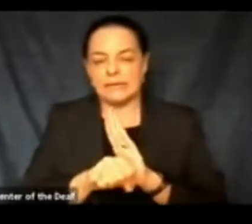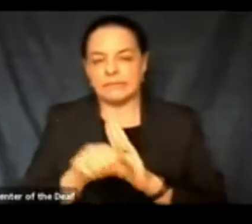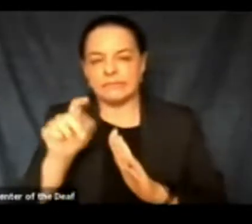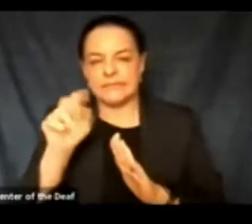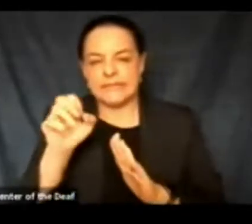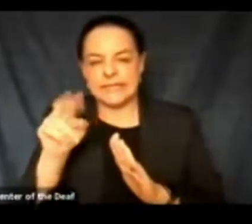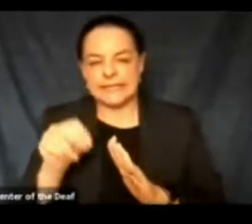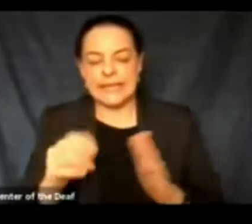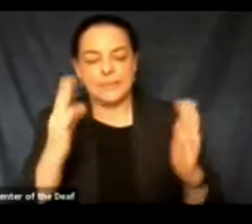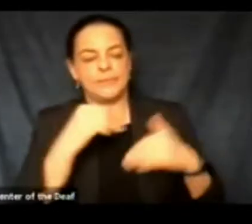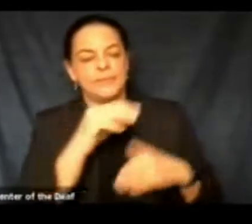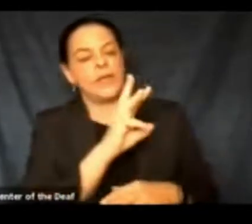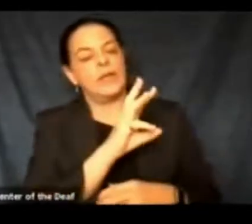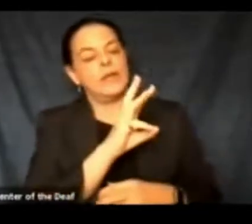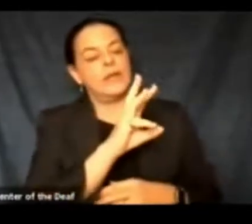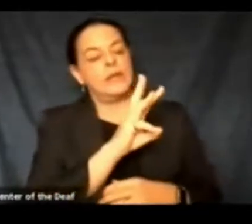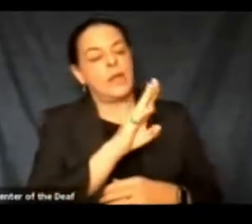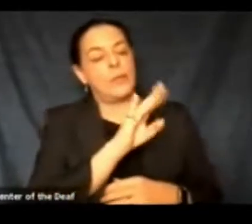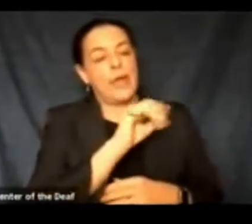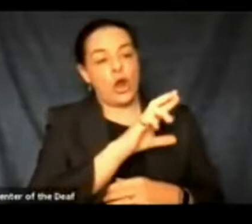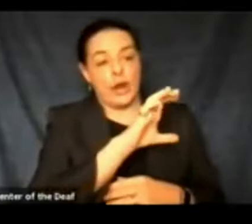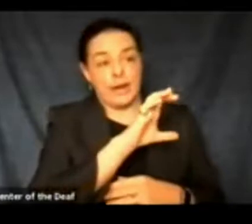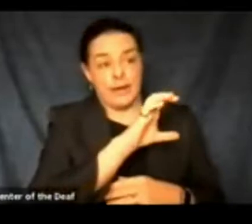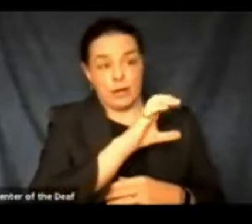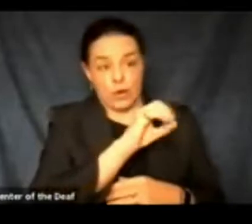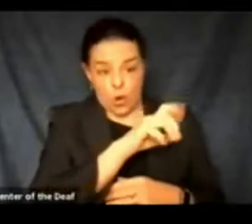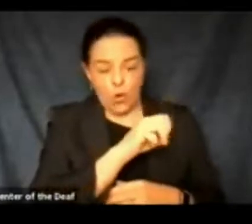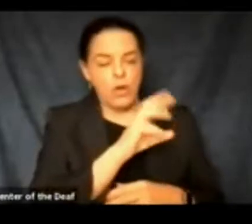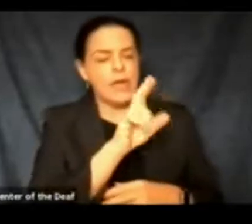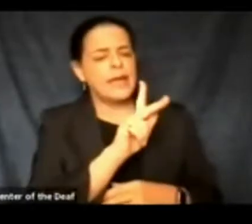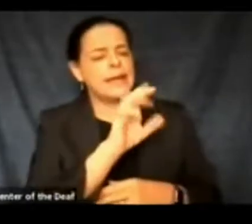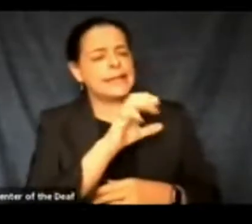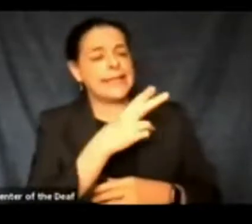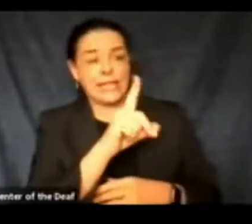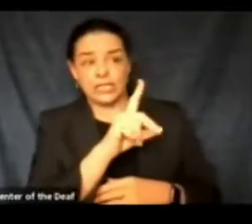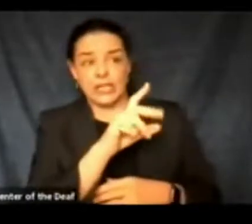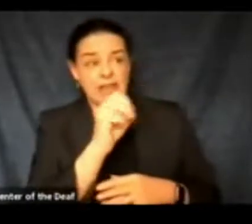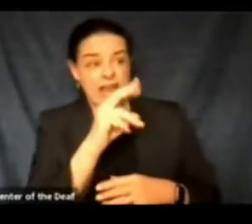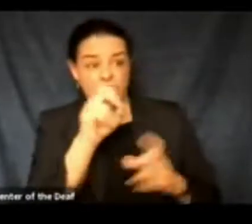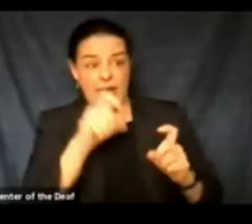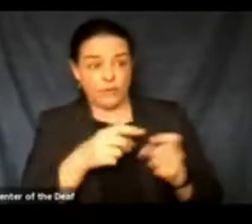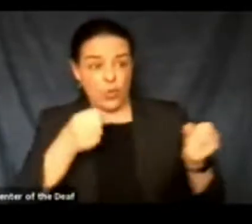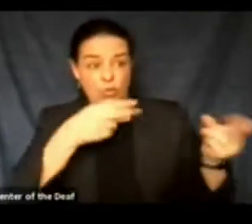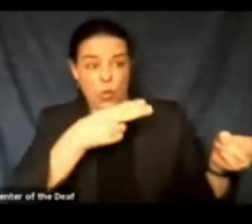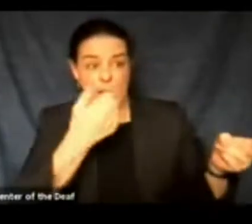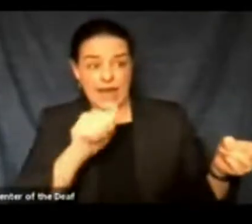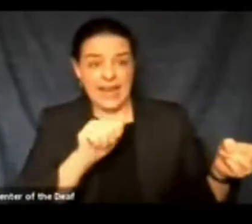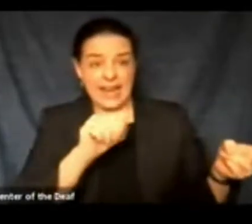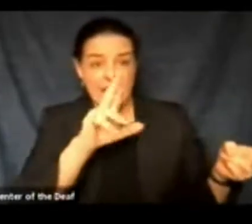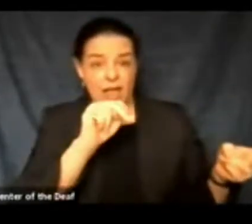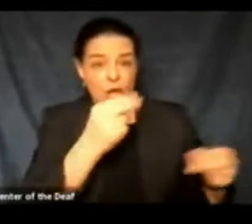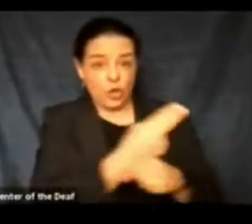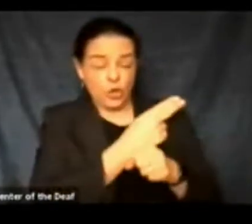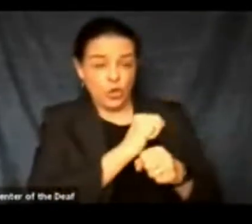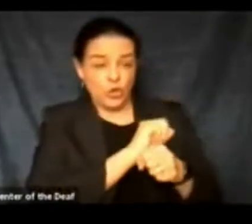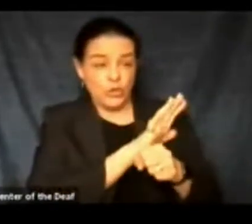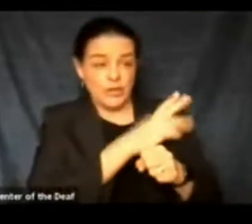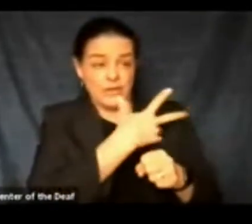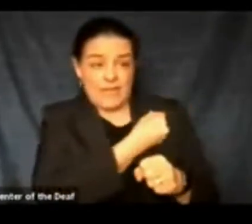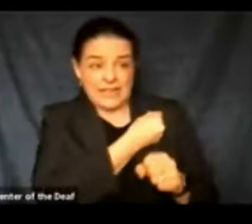From Cole with WBIR, has KCHD ever had to throw away unused vaccine? I'm not aware of